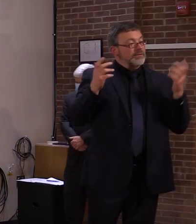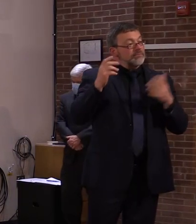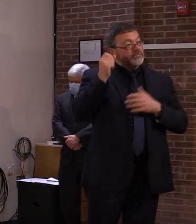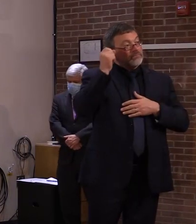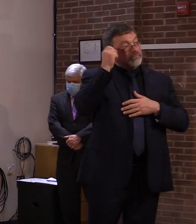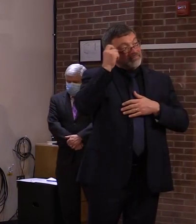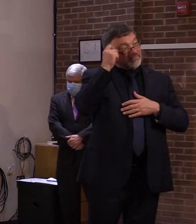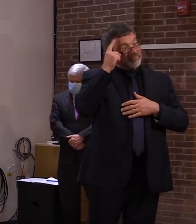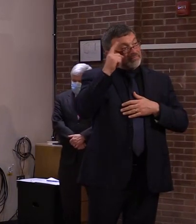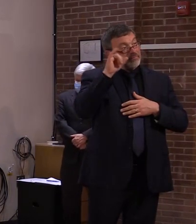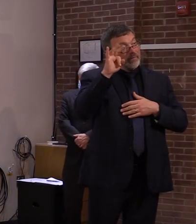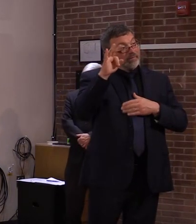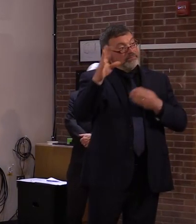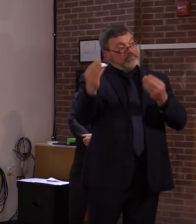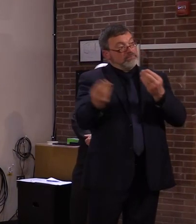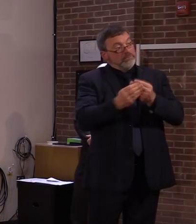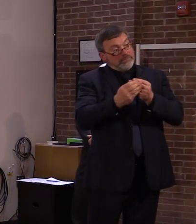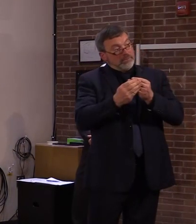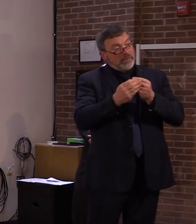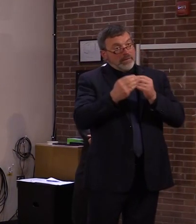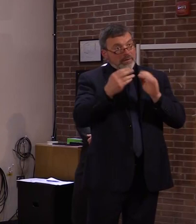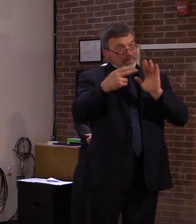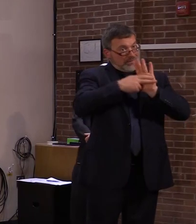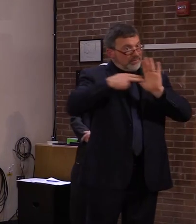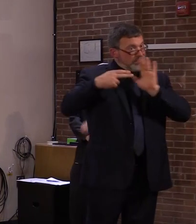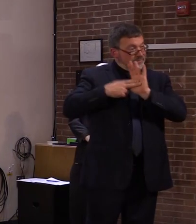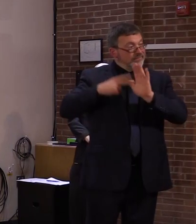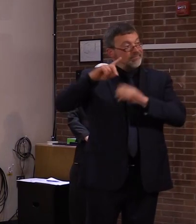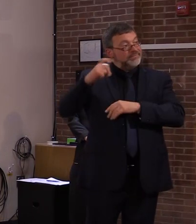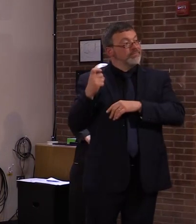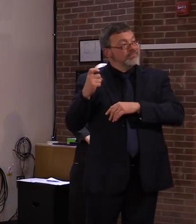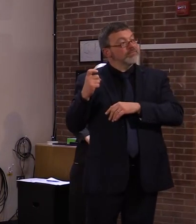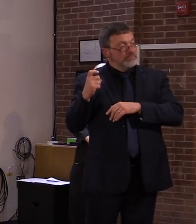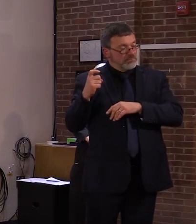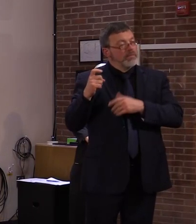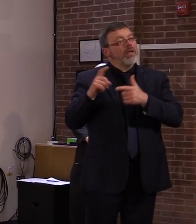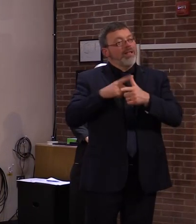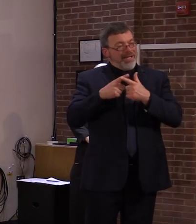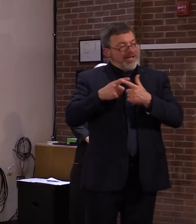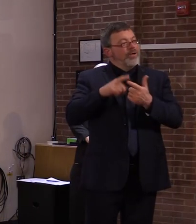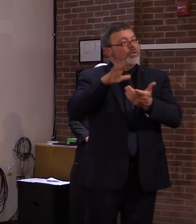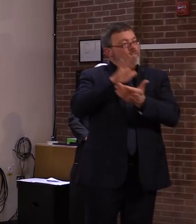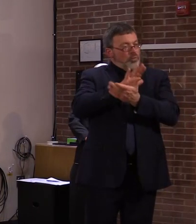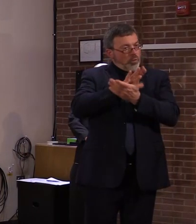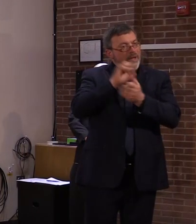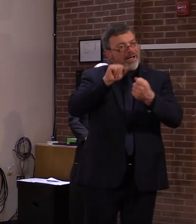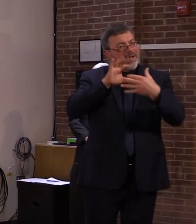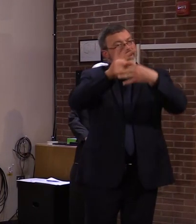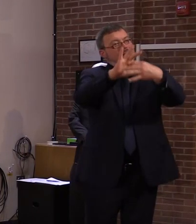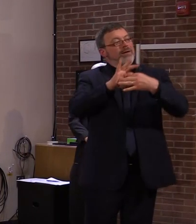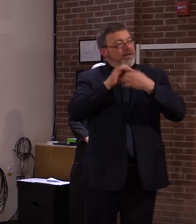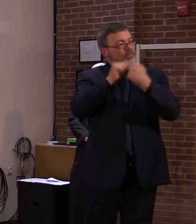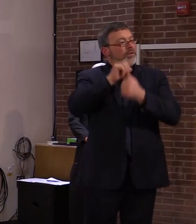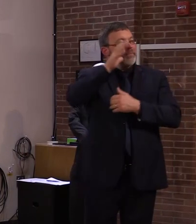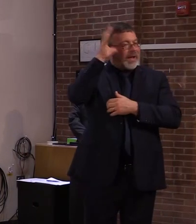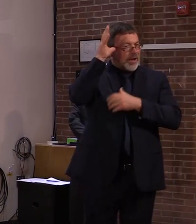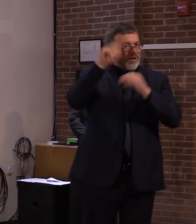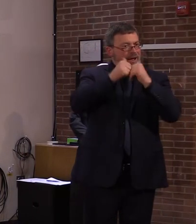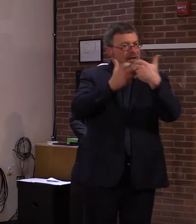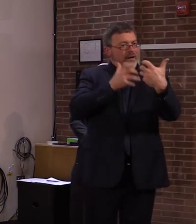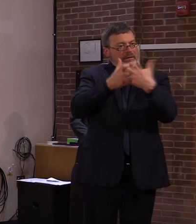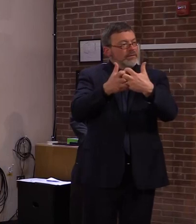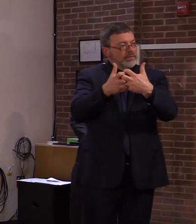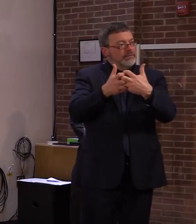and so forth, it could be the basis for a school to work with a parent to create an accommodations plan. But I'd have to look more specifically at the